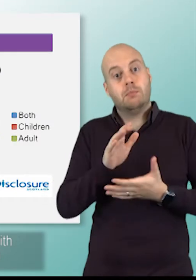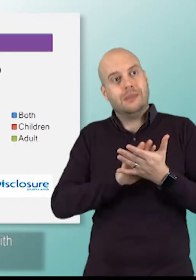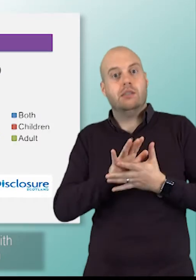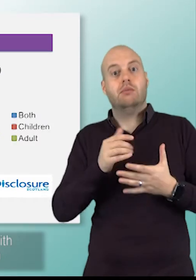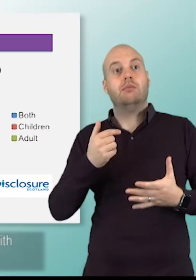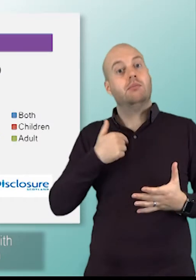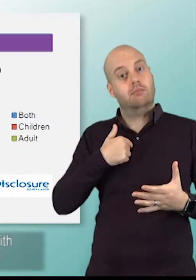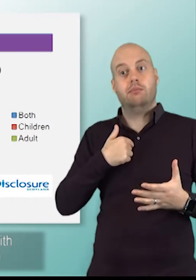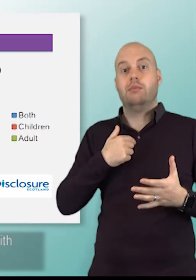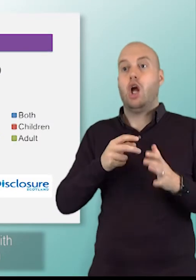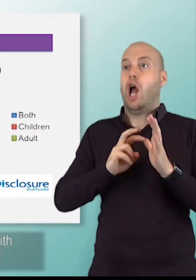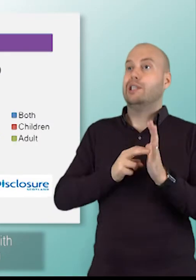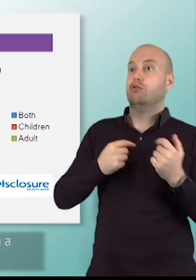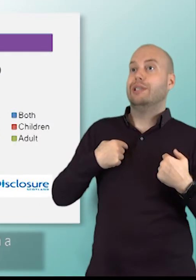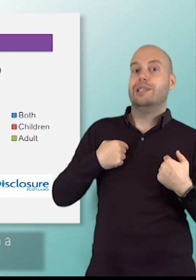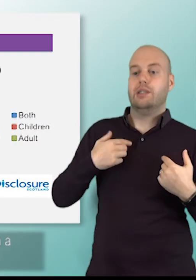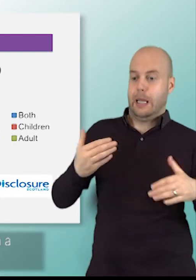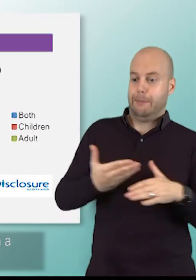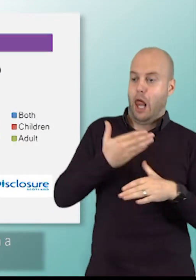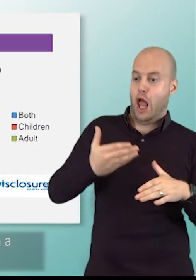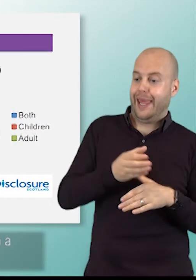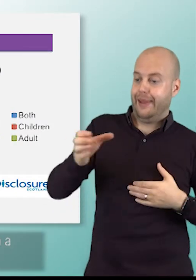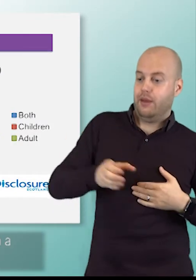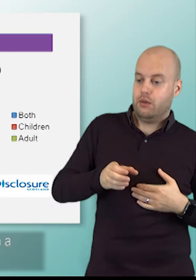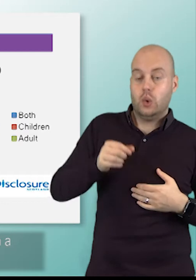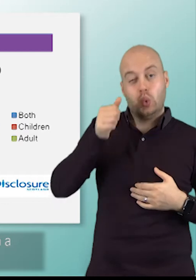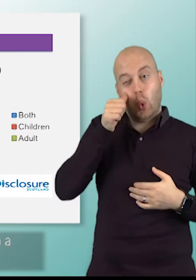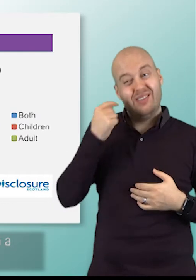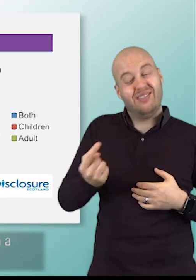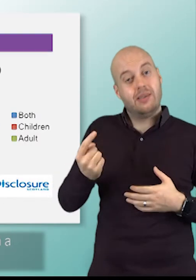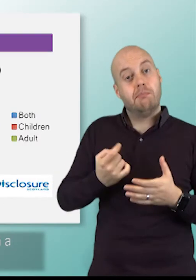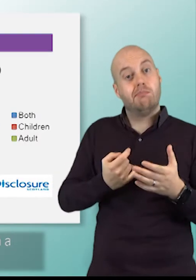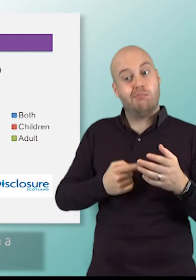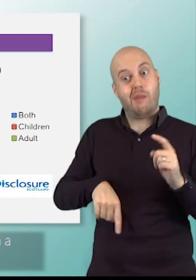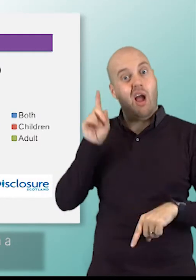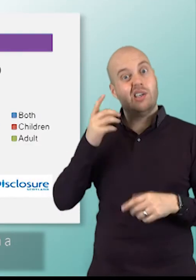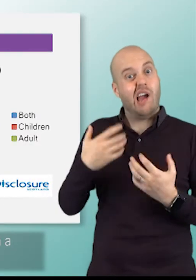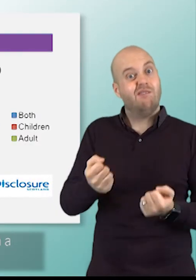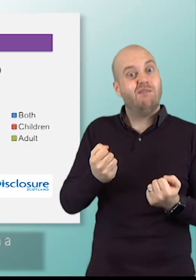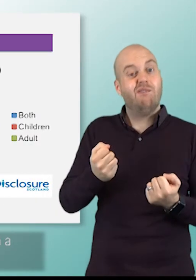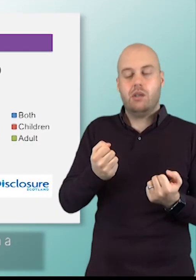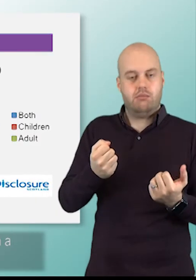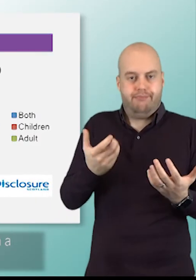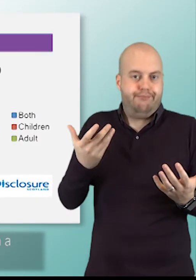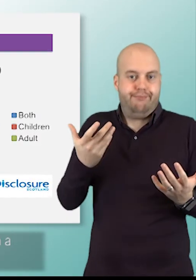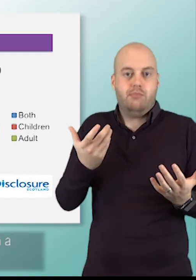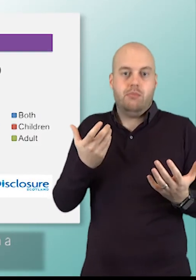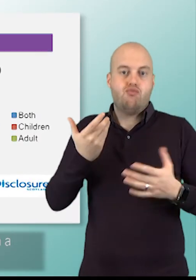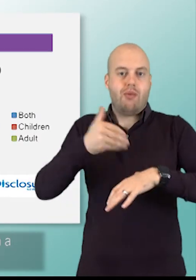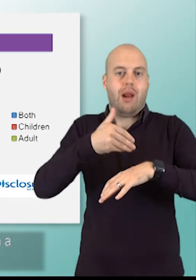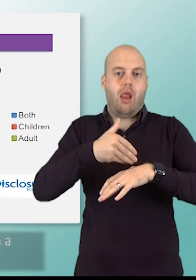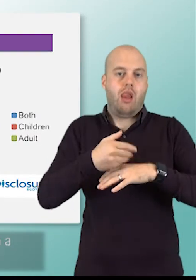an offence for you as an organisation to employ any of those individuals in a position that falls under the